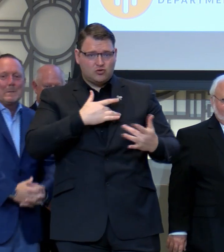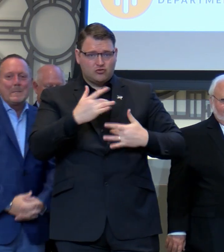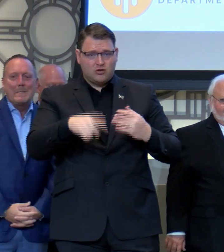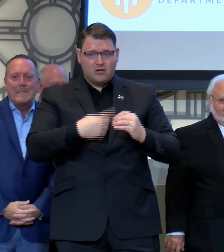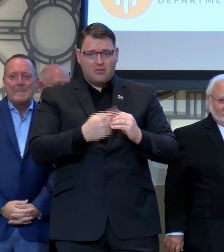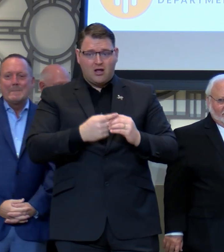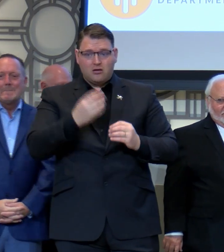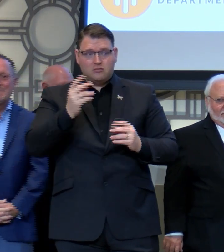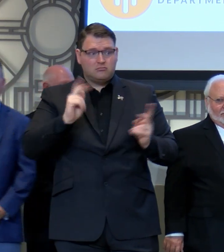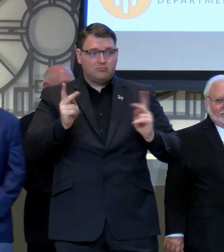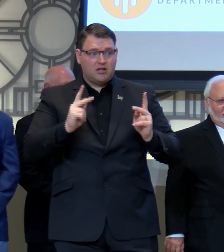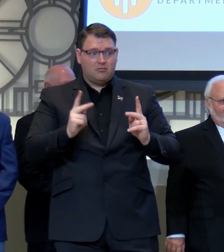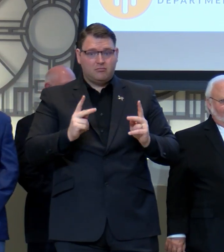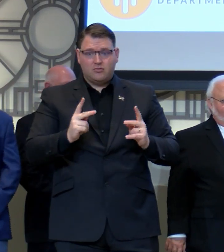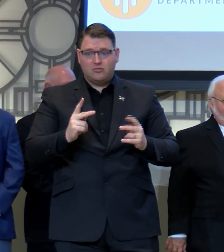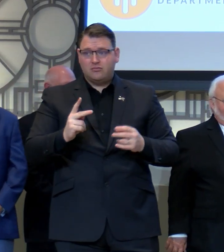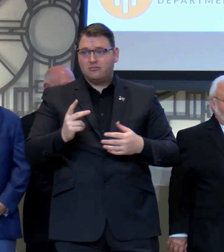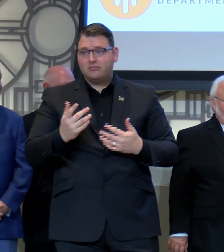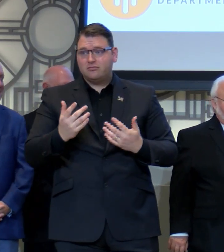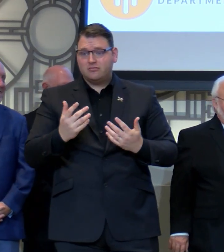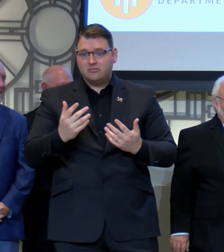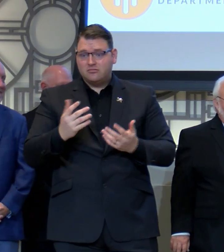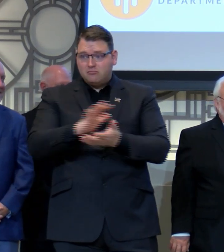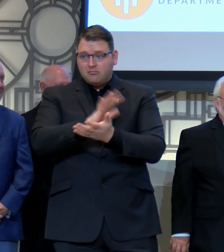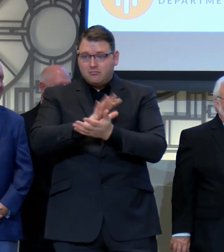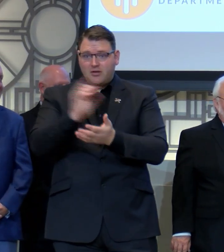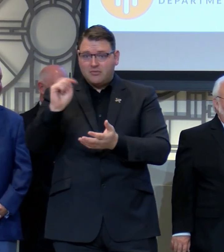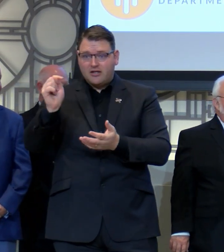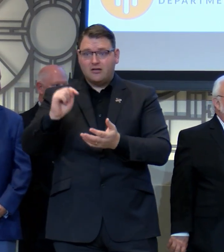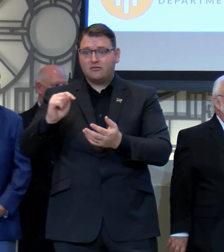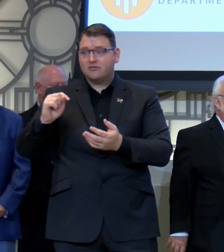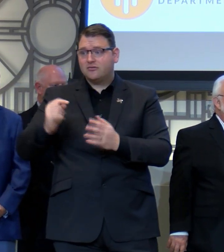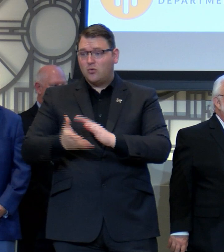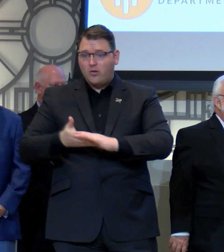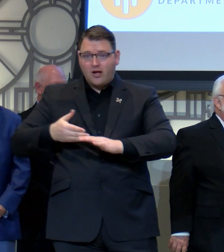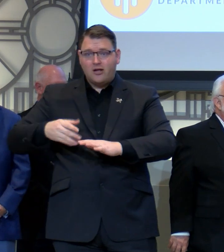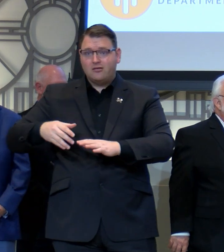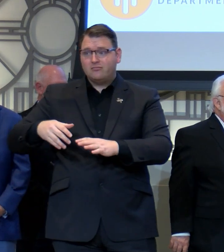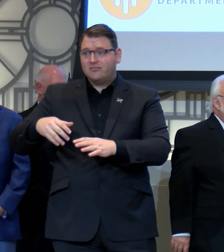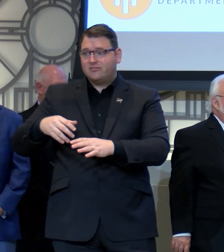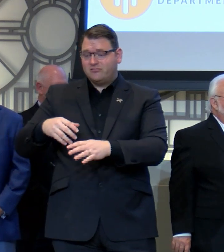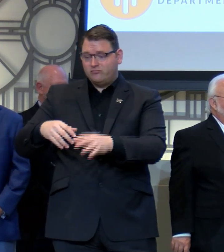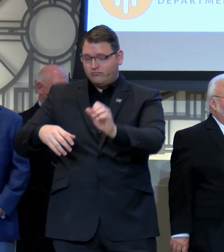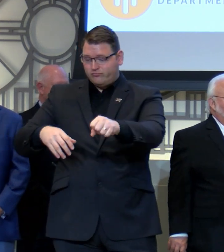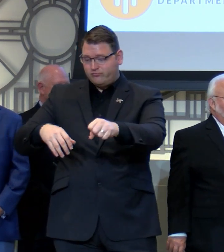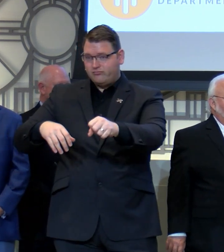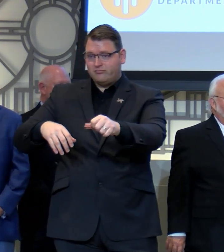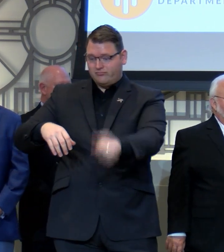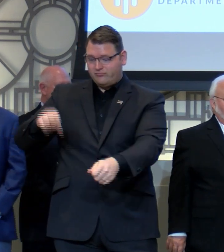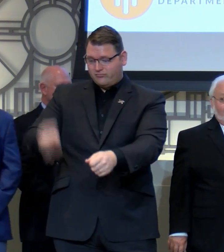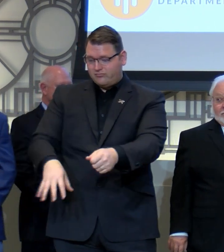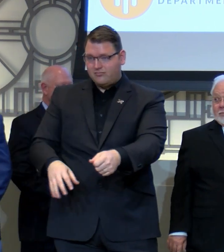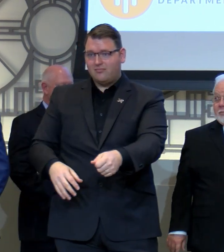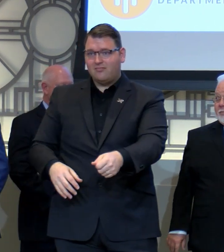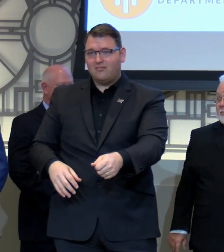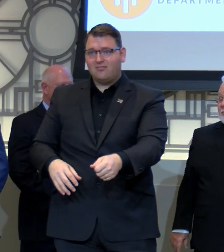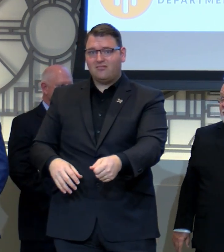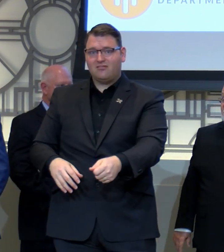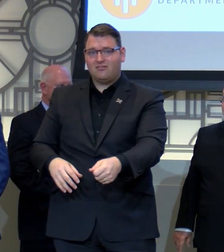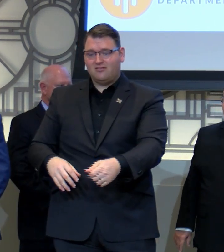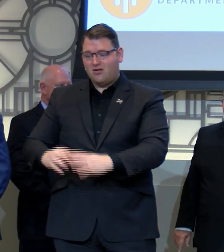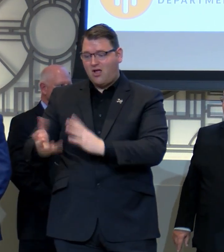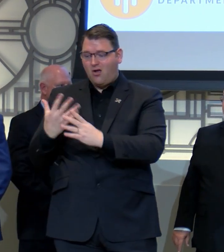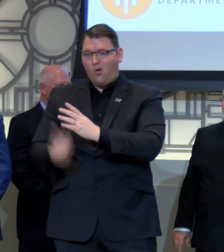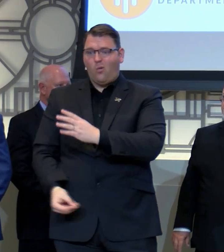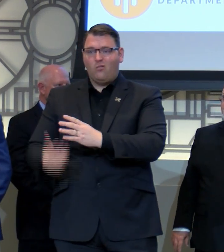if people are like flushing through the Yes, and we've been messaging that out. I know Houston Public Works has been messaging